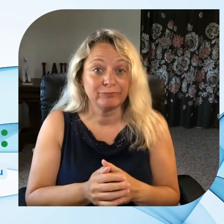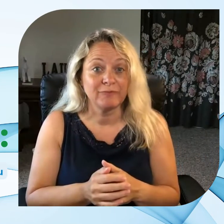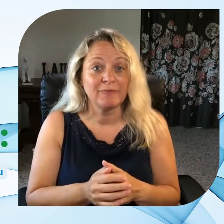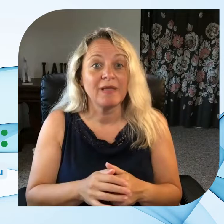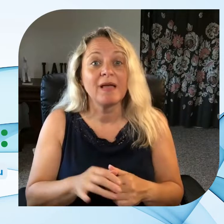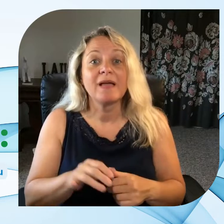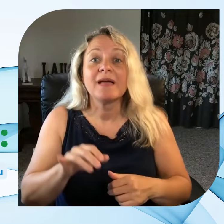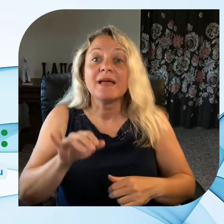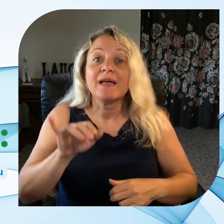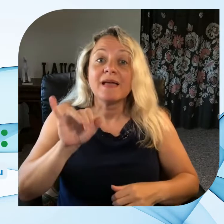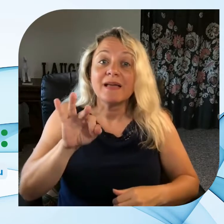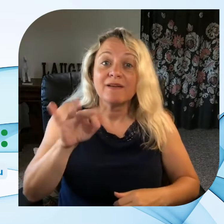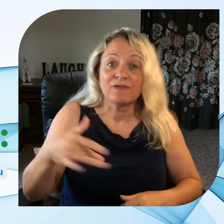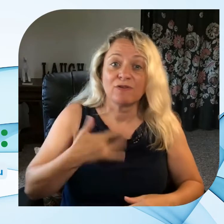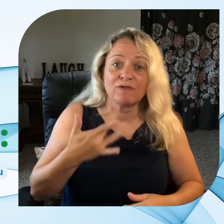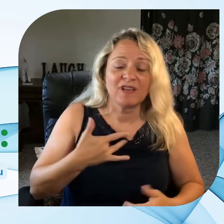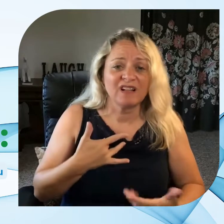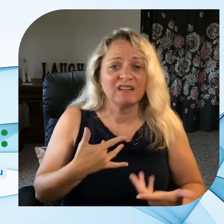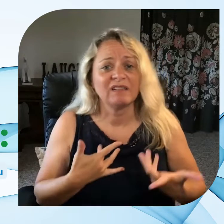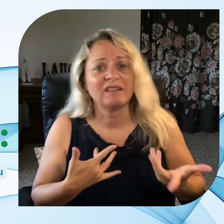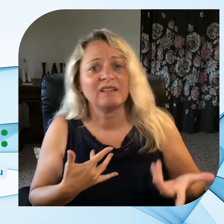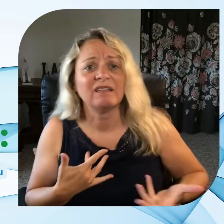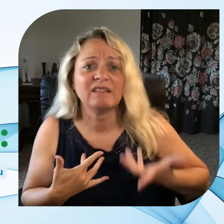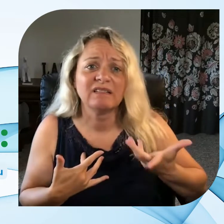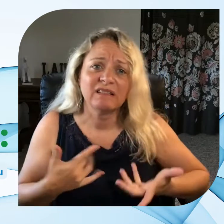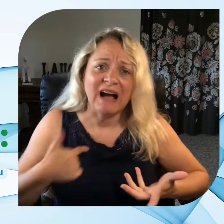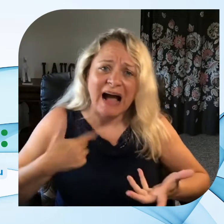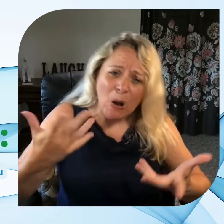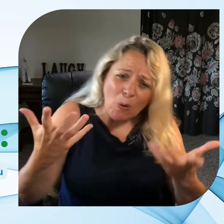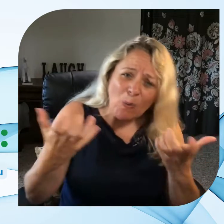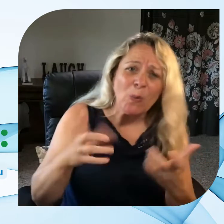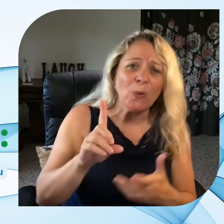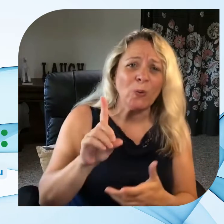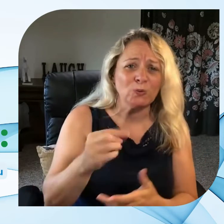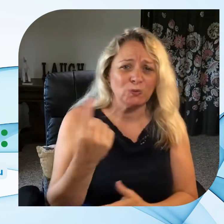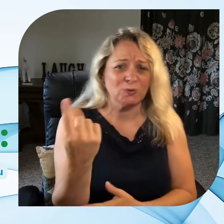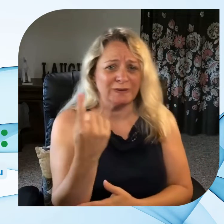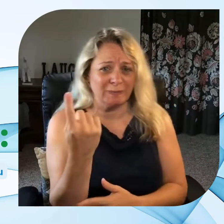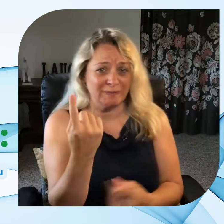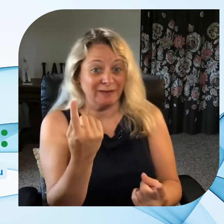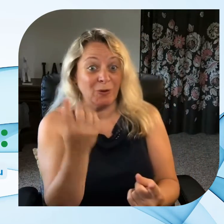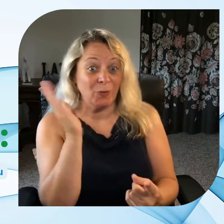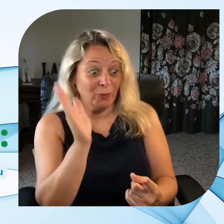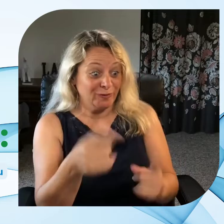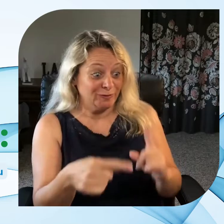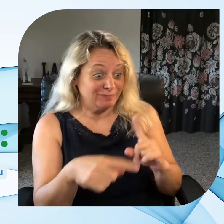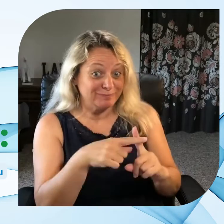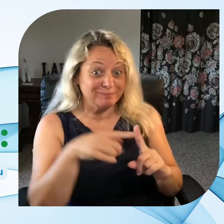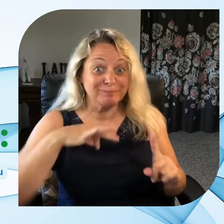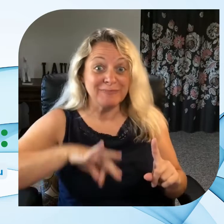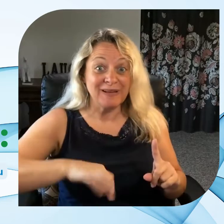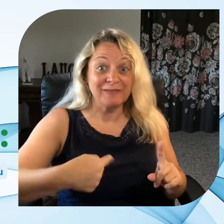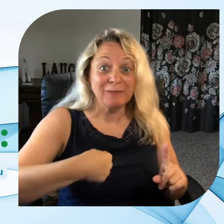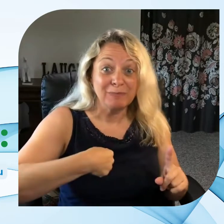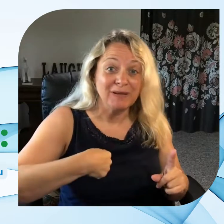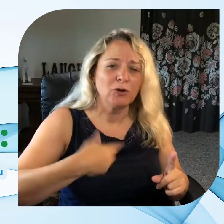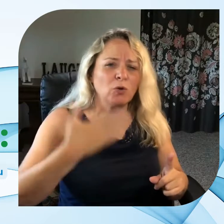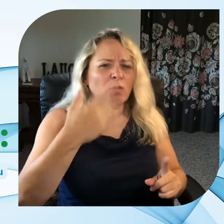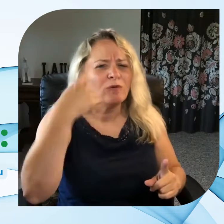benefit and good for the other. So take that away with you this